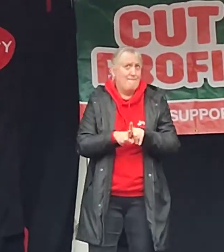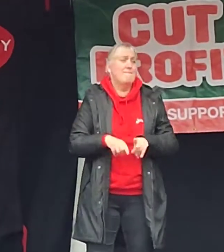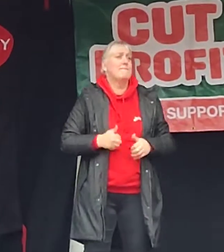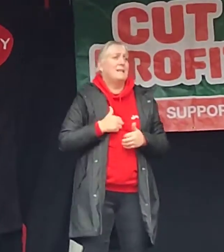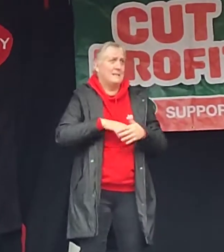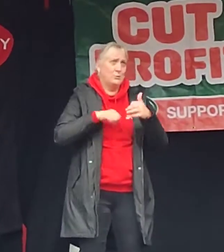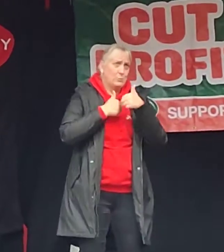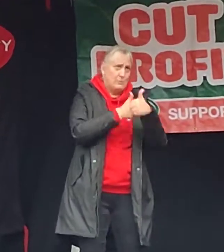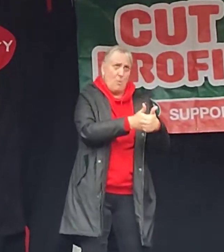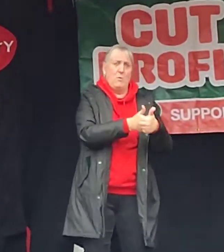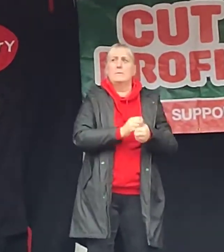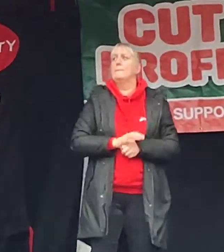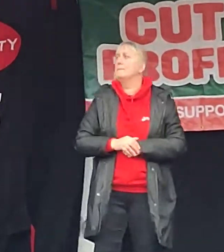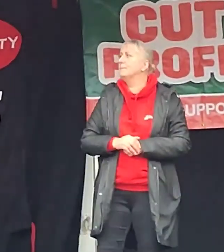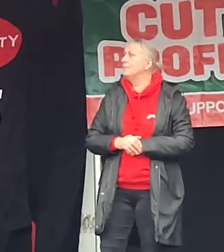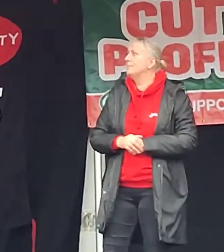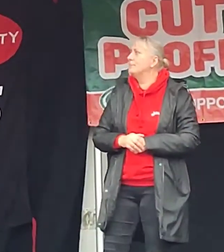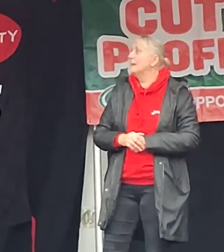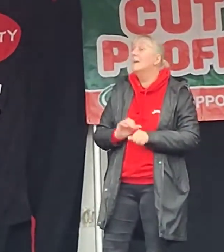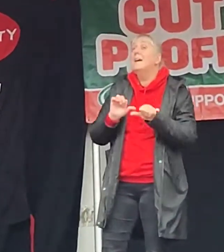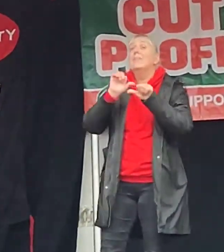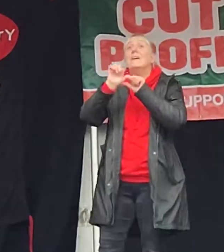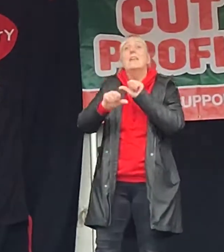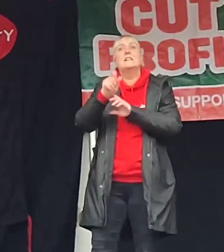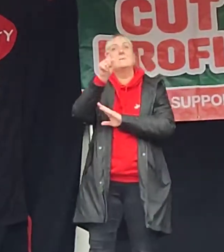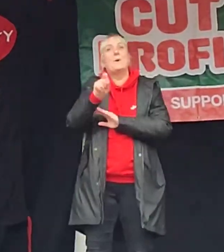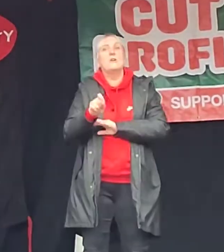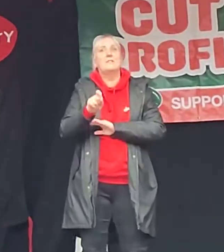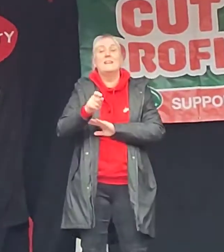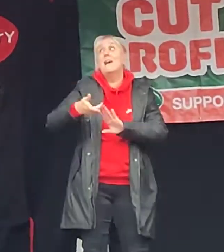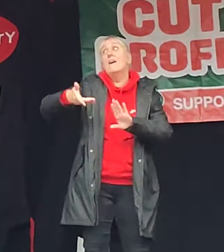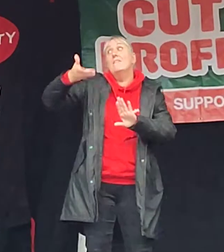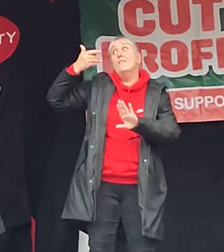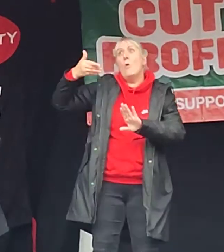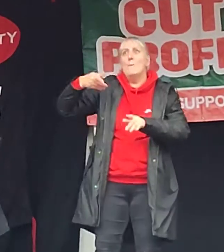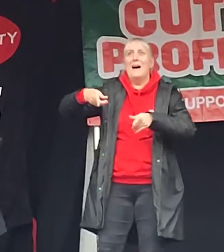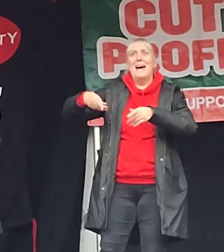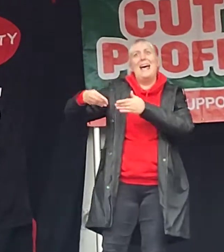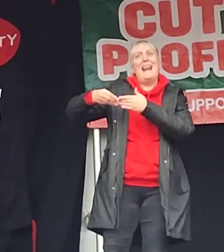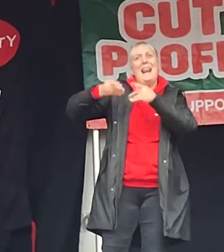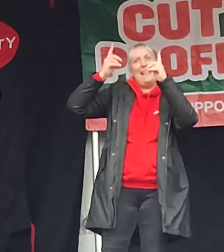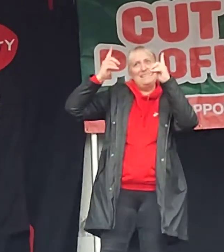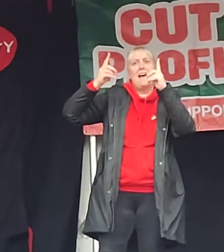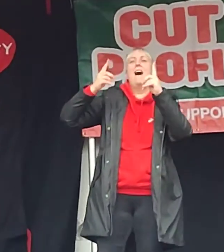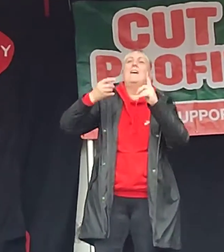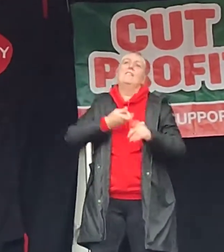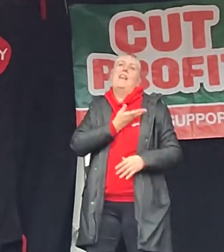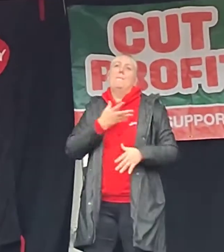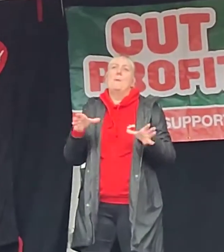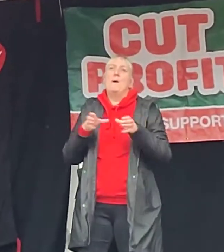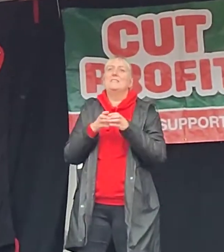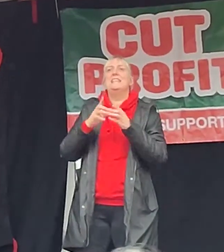is a former leader of the Labour Party. It's Jeremy Corbyn.